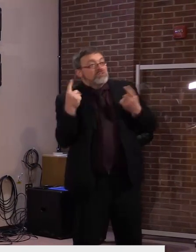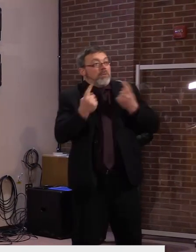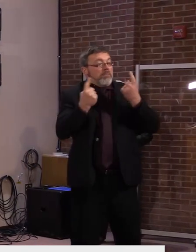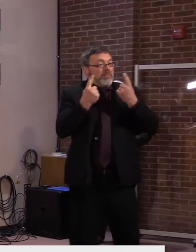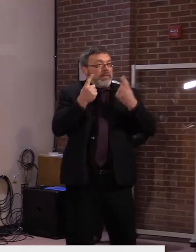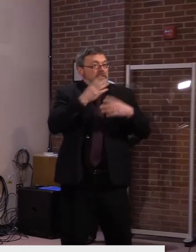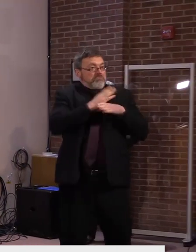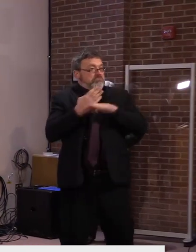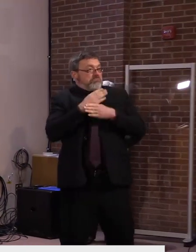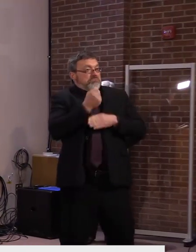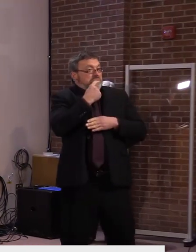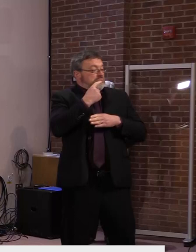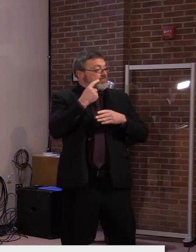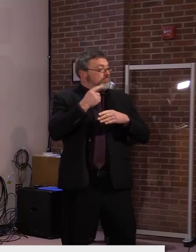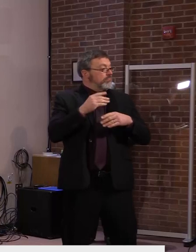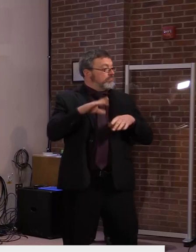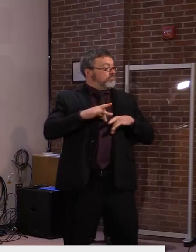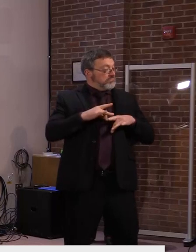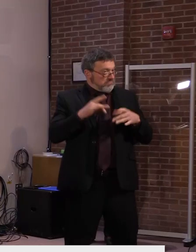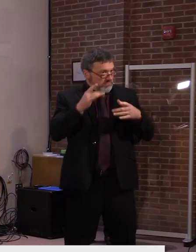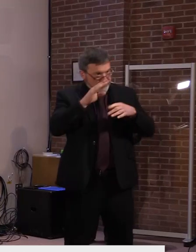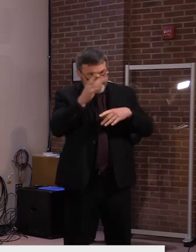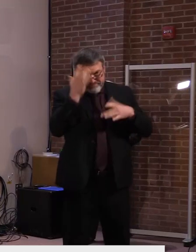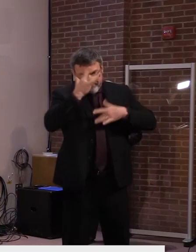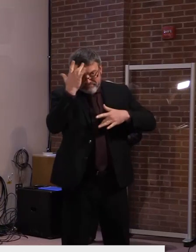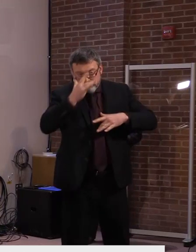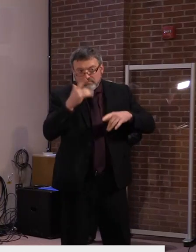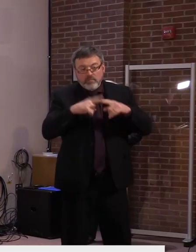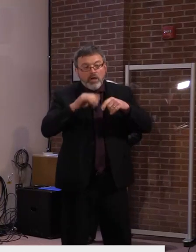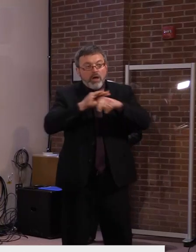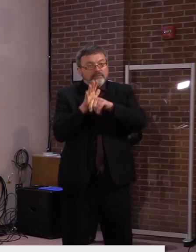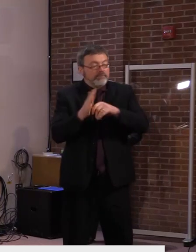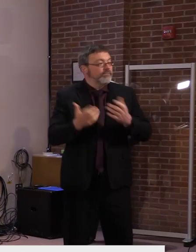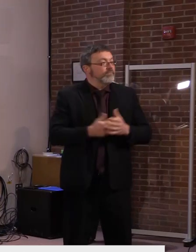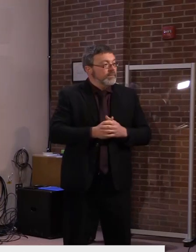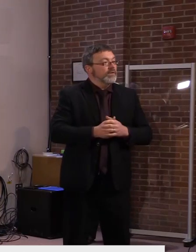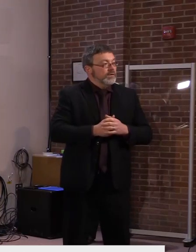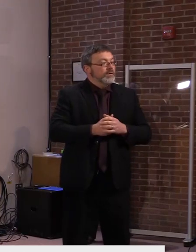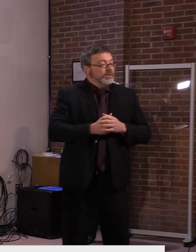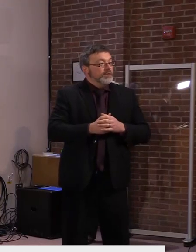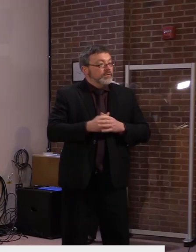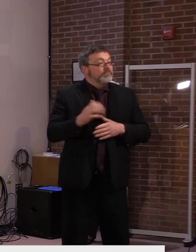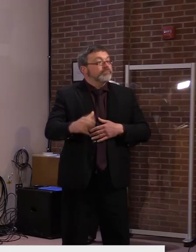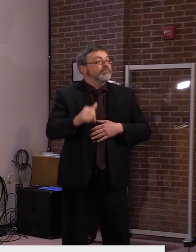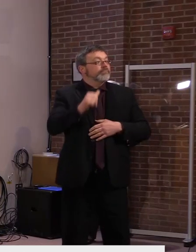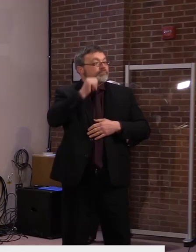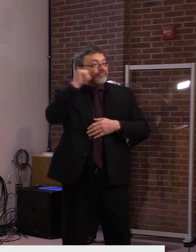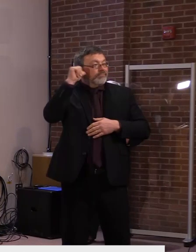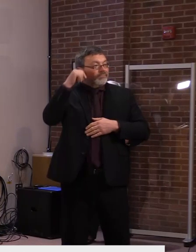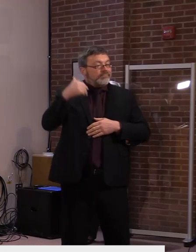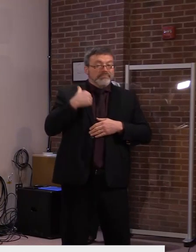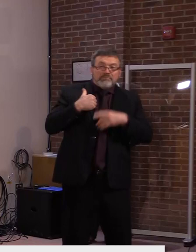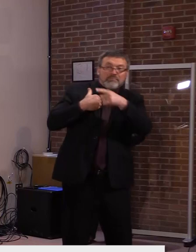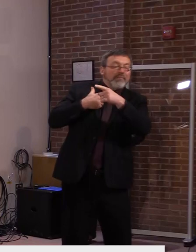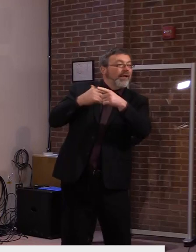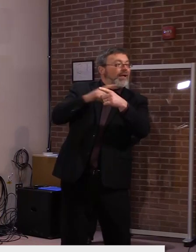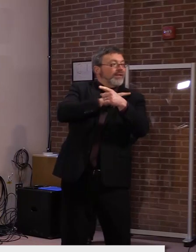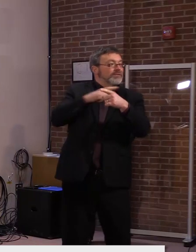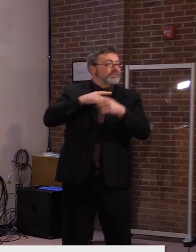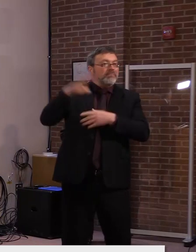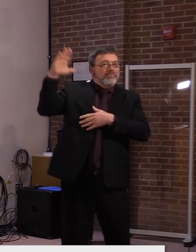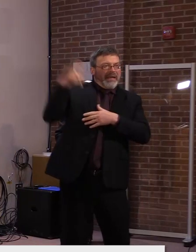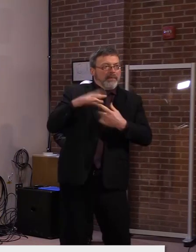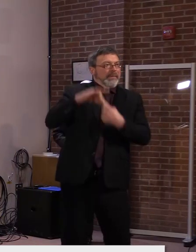Next, as you know, yesterday I brought the legislature back for a special session in order to consider a bill, which